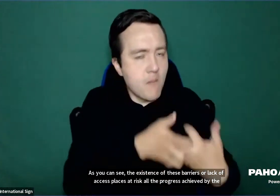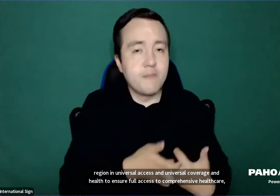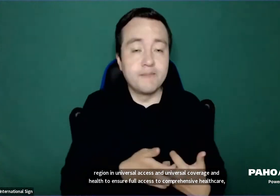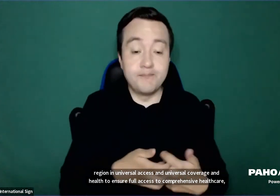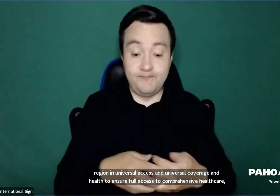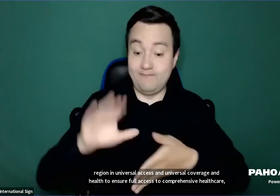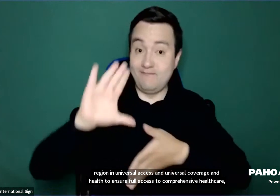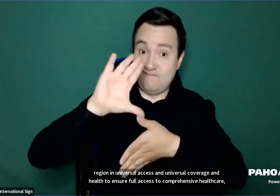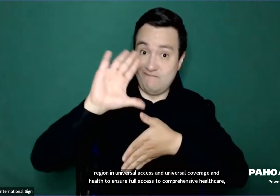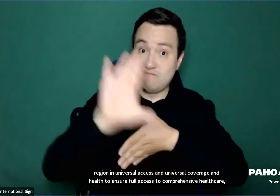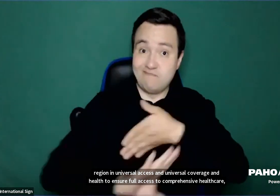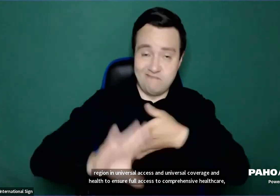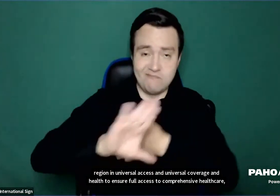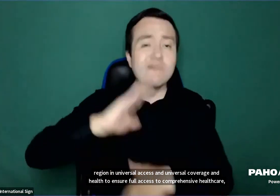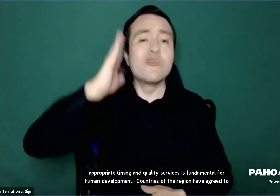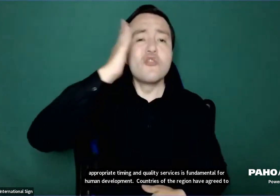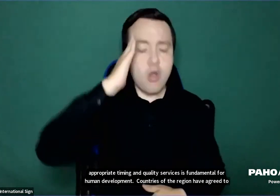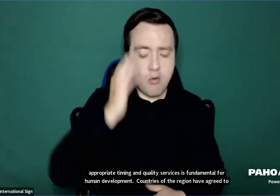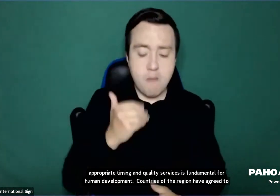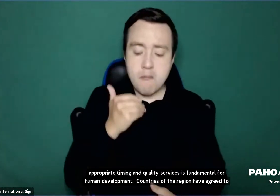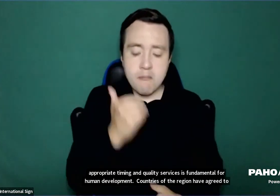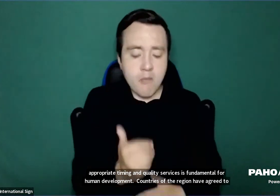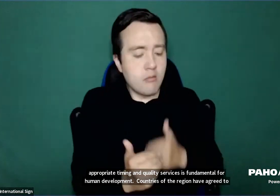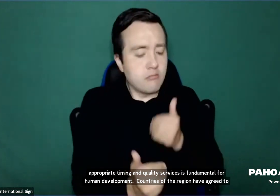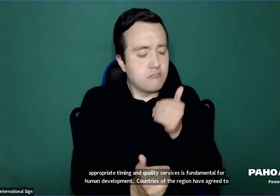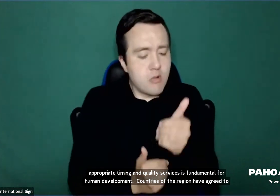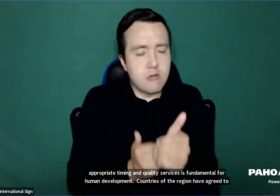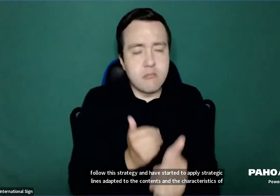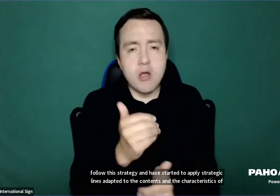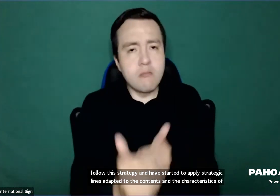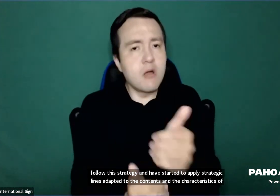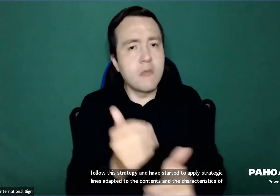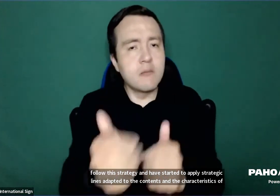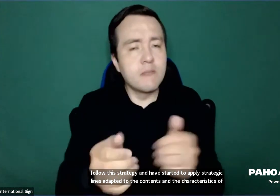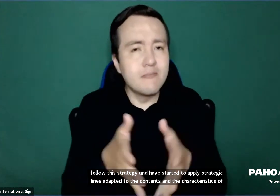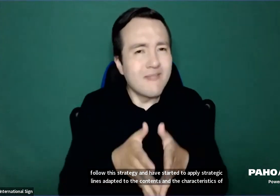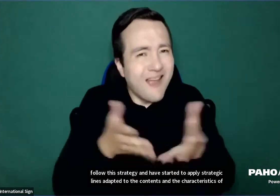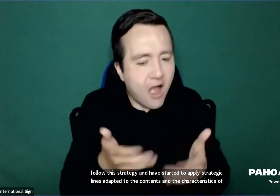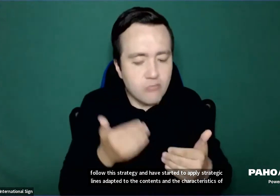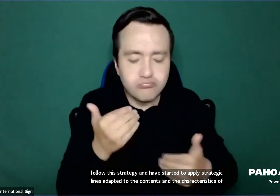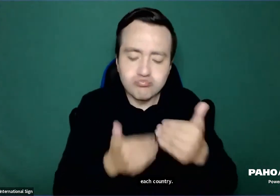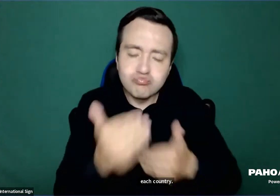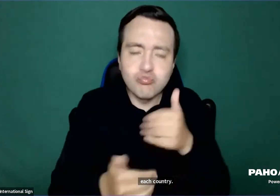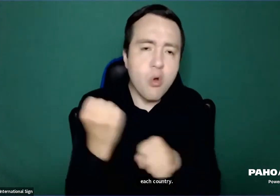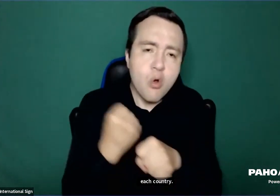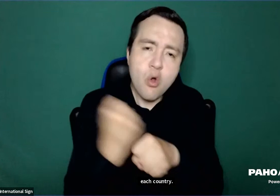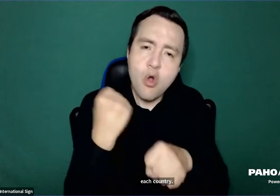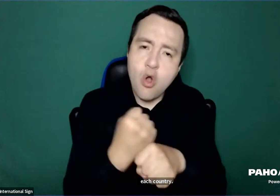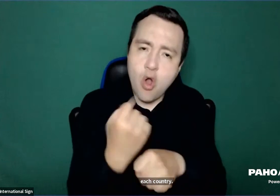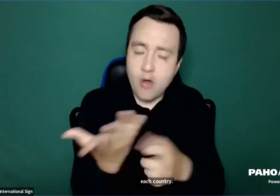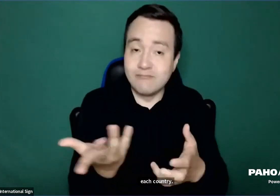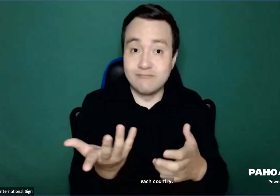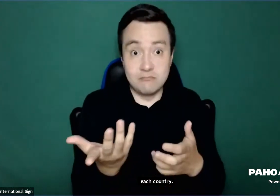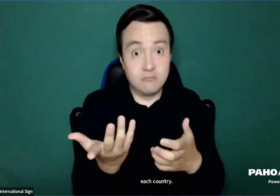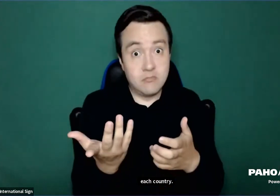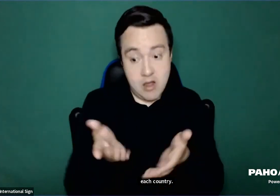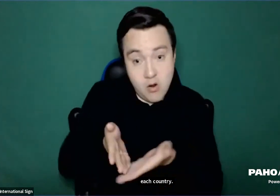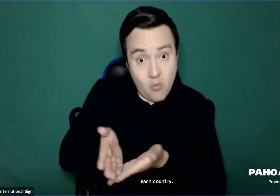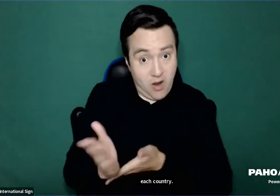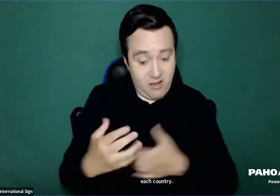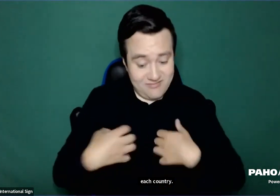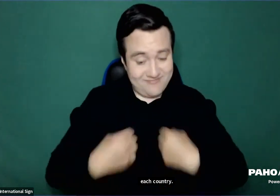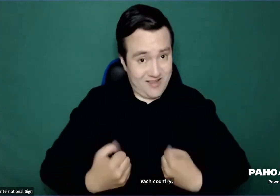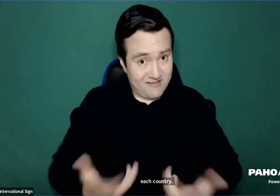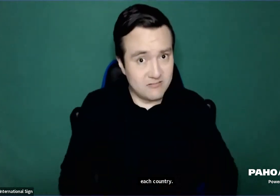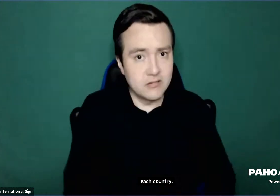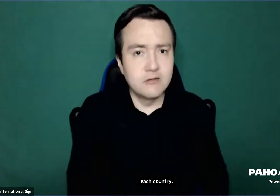avançar e uma valoração maior da saúde como direito, pero enfrentar o reto maior requer uma abordagem